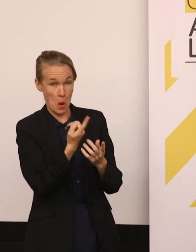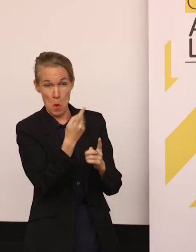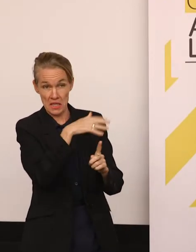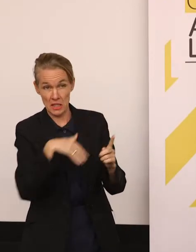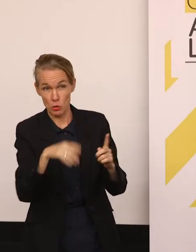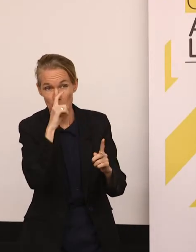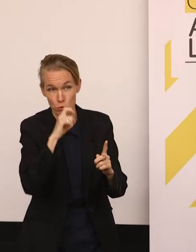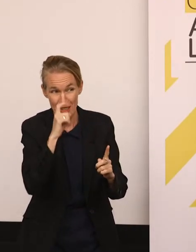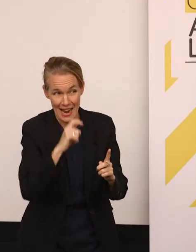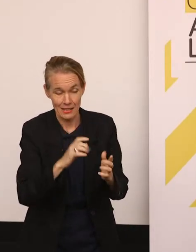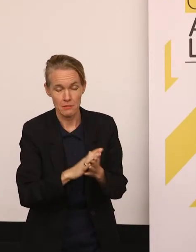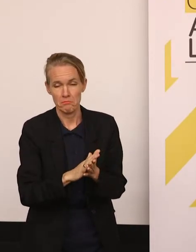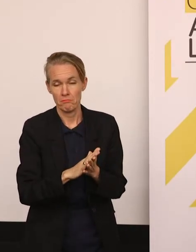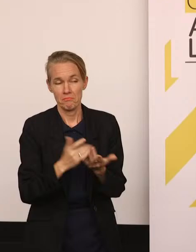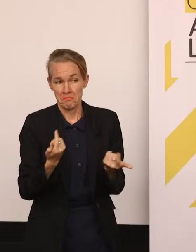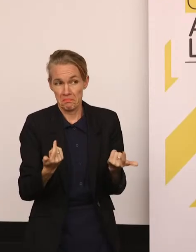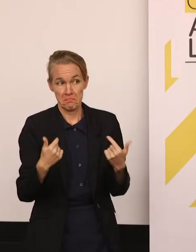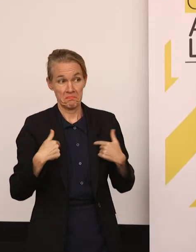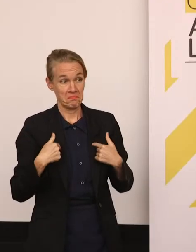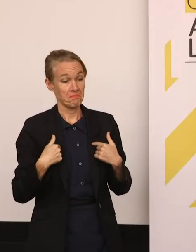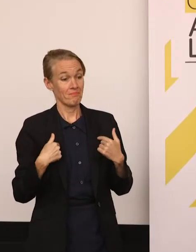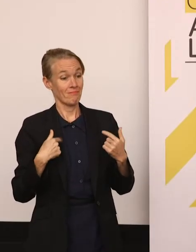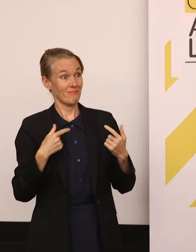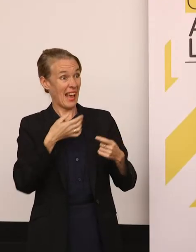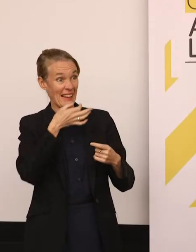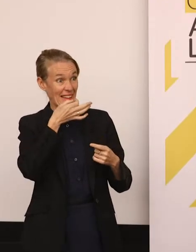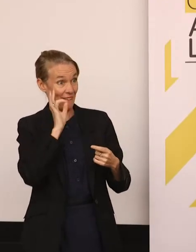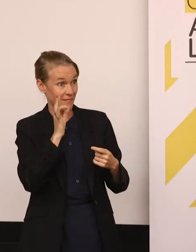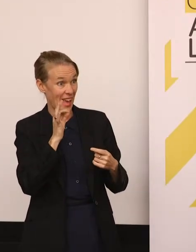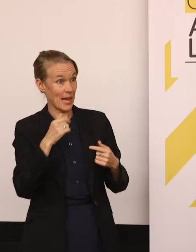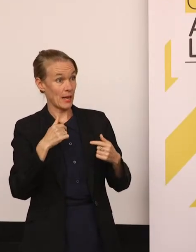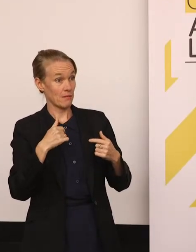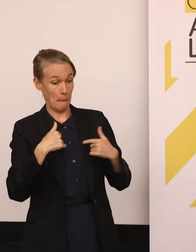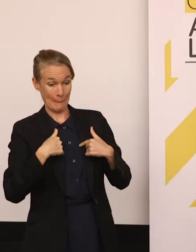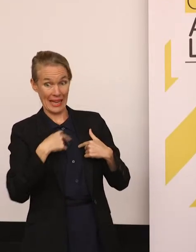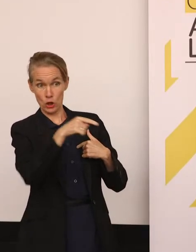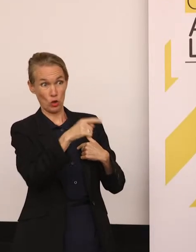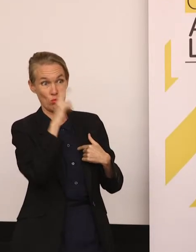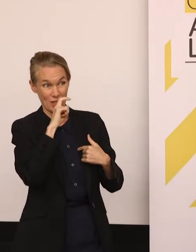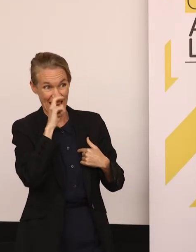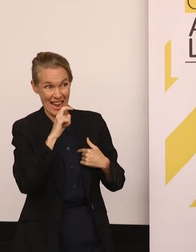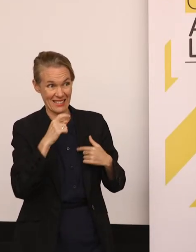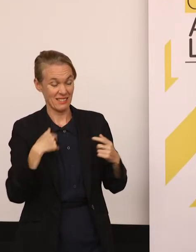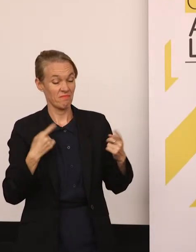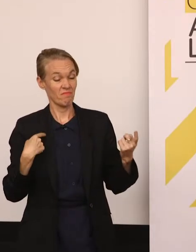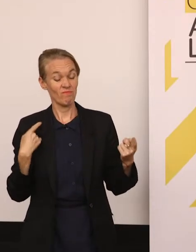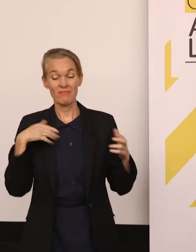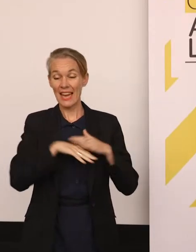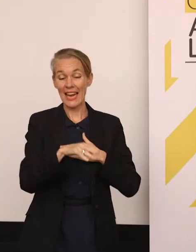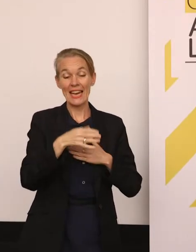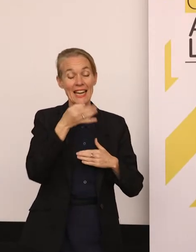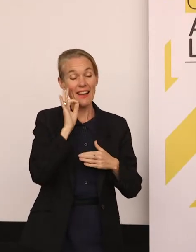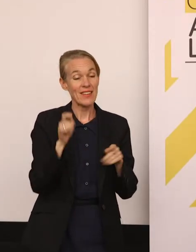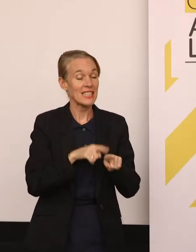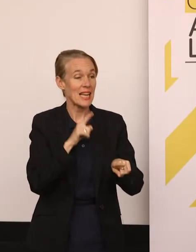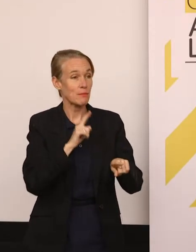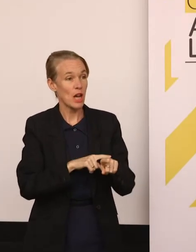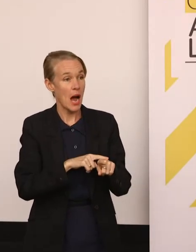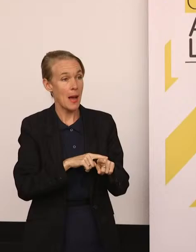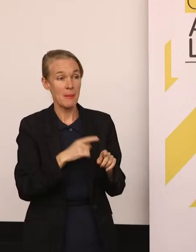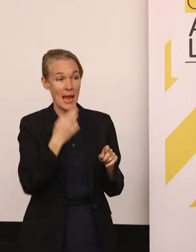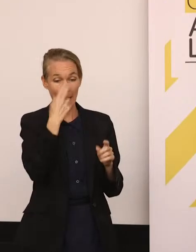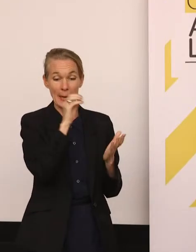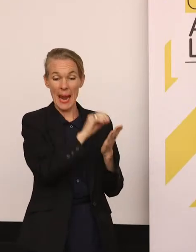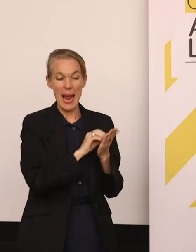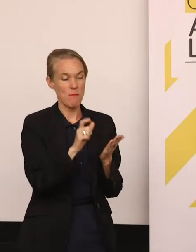cafe, not knowing each other, at the same time, there's no contact tracing sort of register required, but on the cafe's part. We each